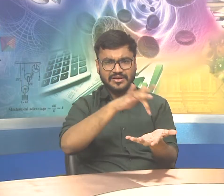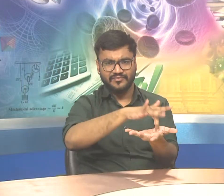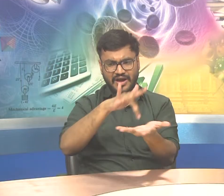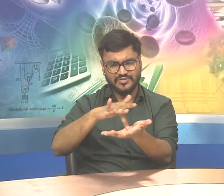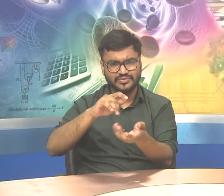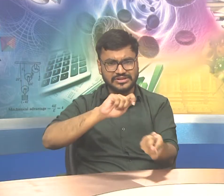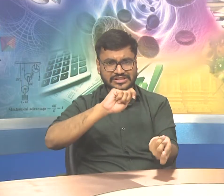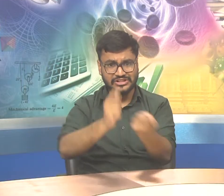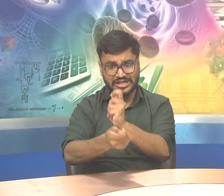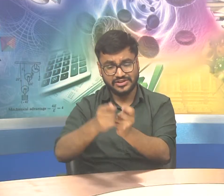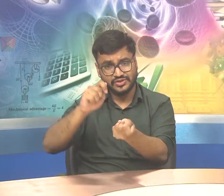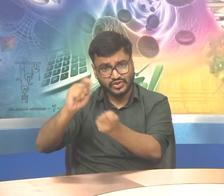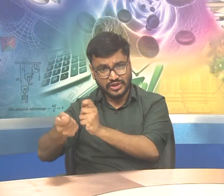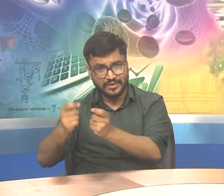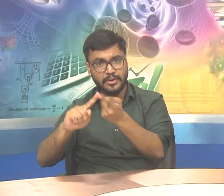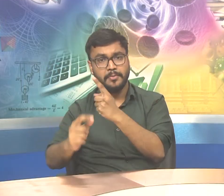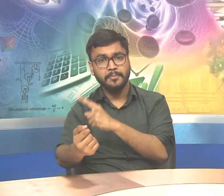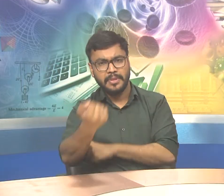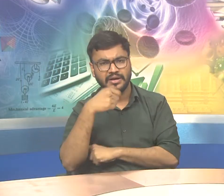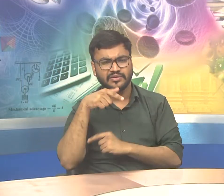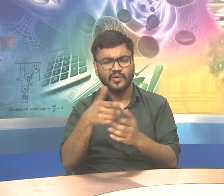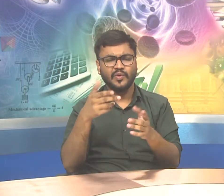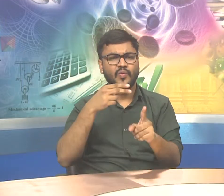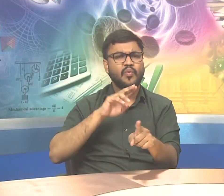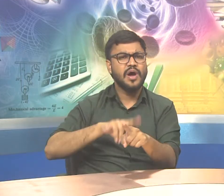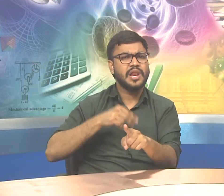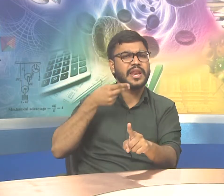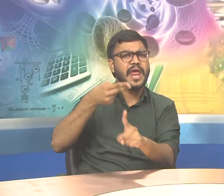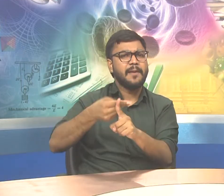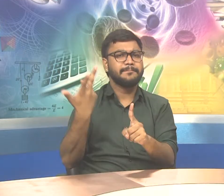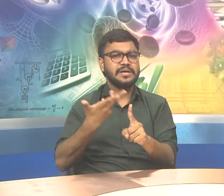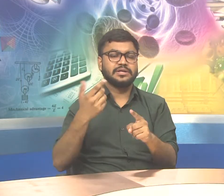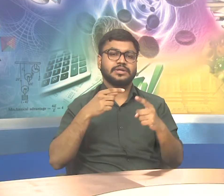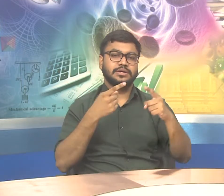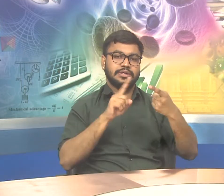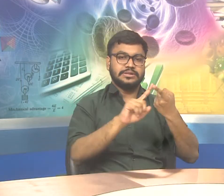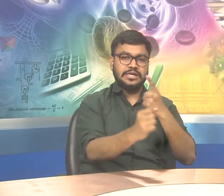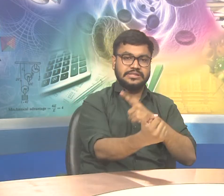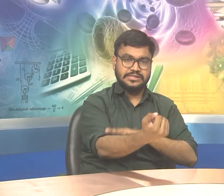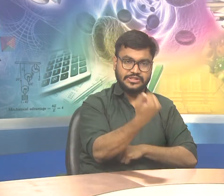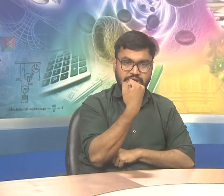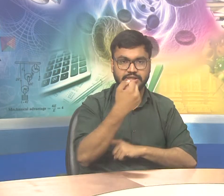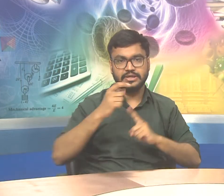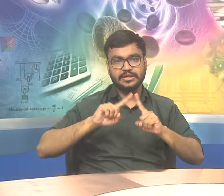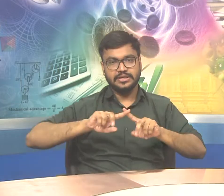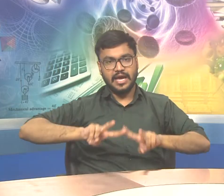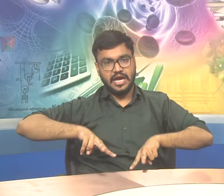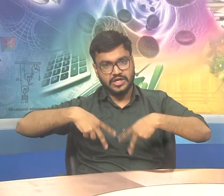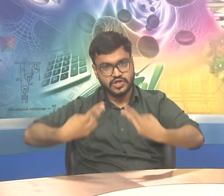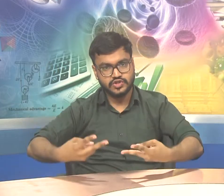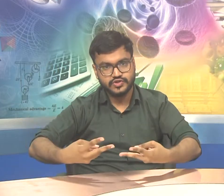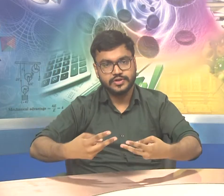These changes of energy from one form to another is called energy